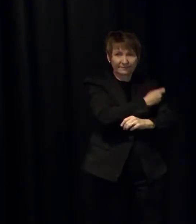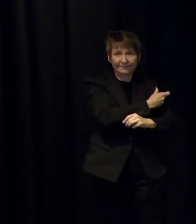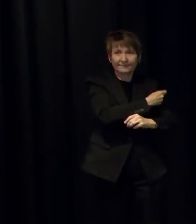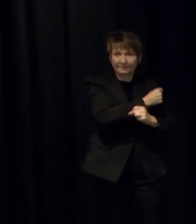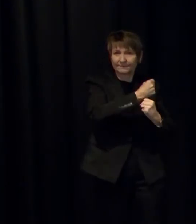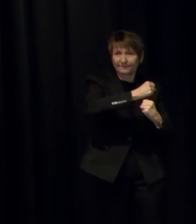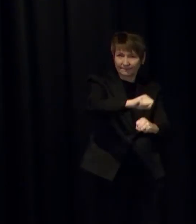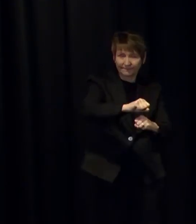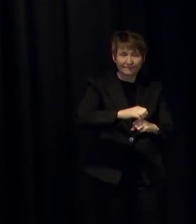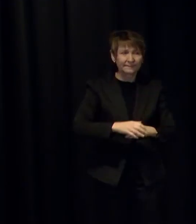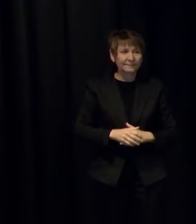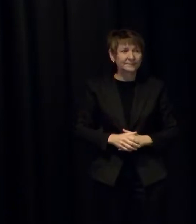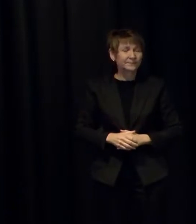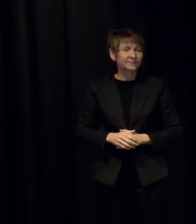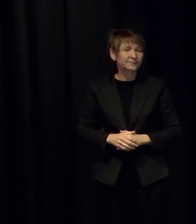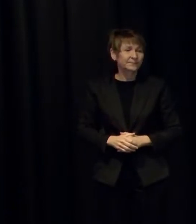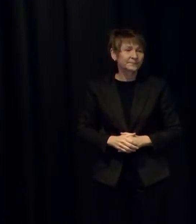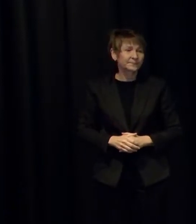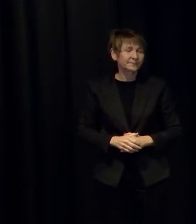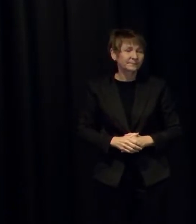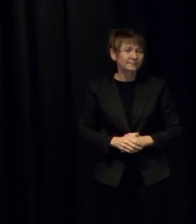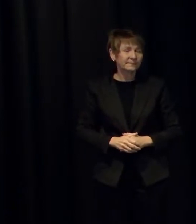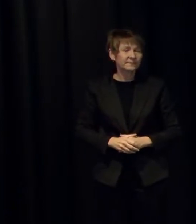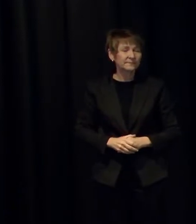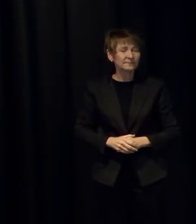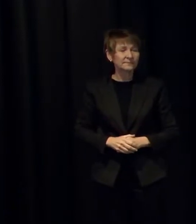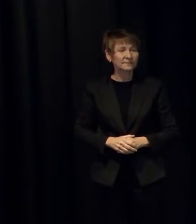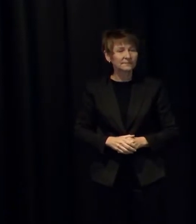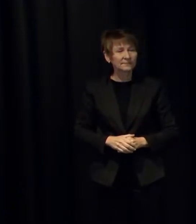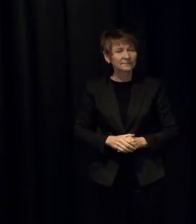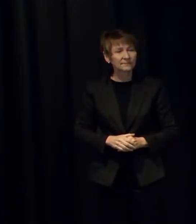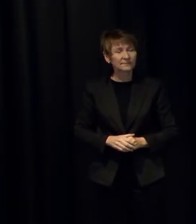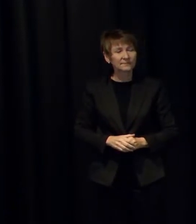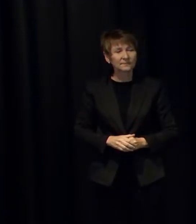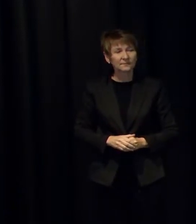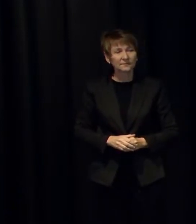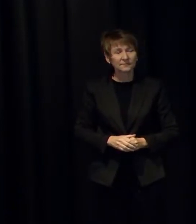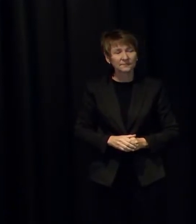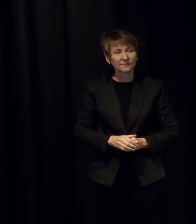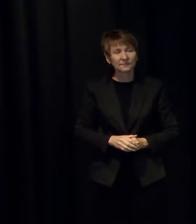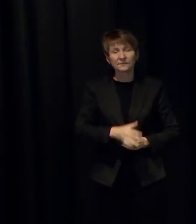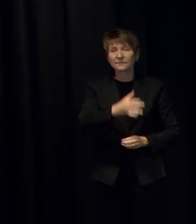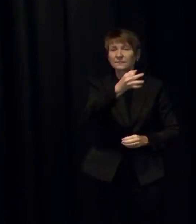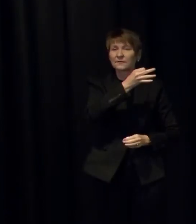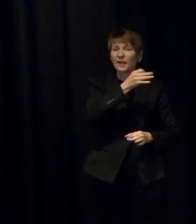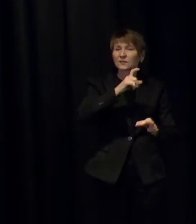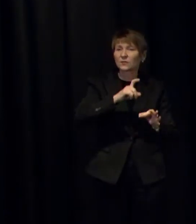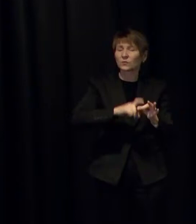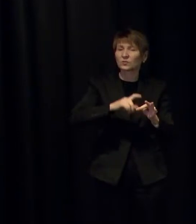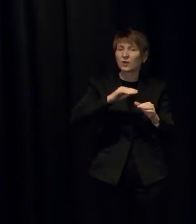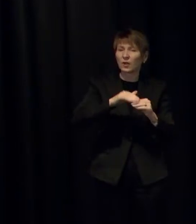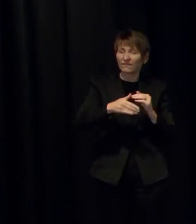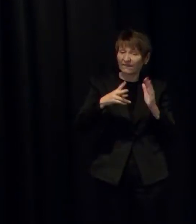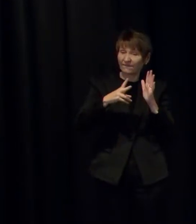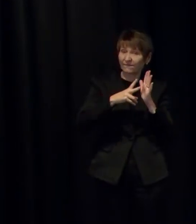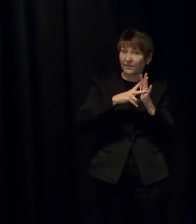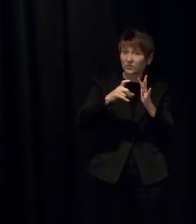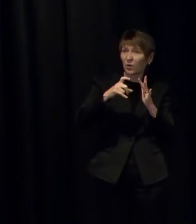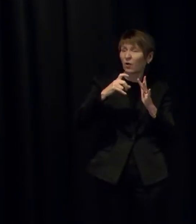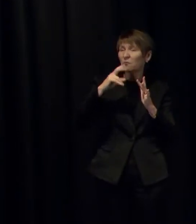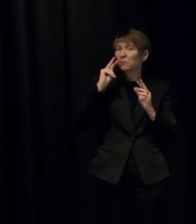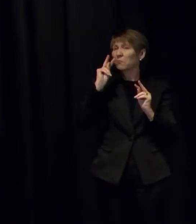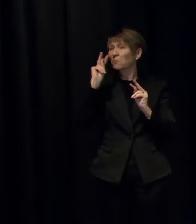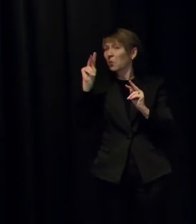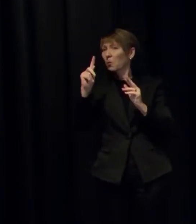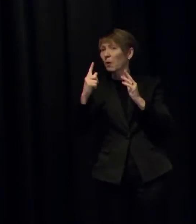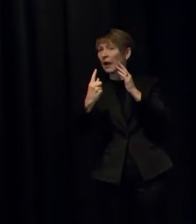you've reflected on other jurisdictions in the past, and I understand it's a very challenging position. It's more of a reflection. why couldn't we,